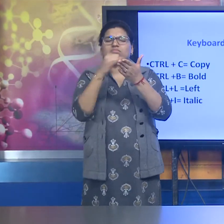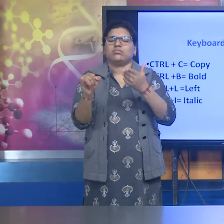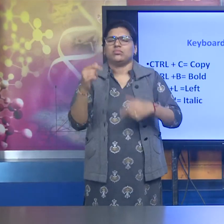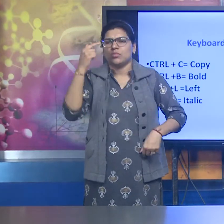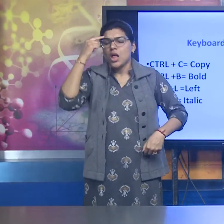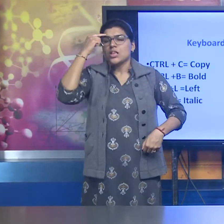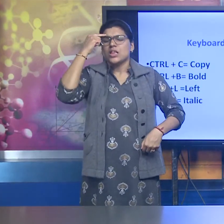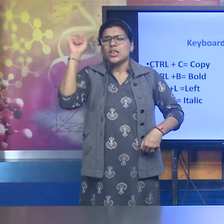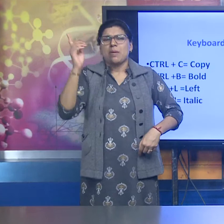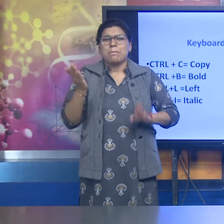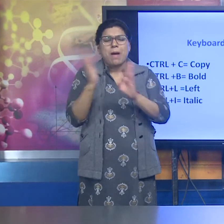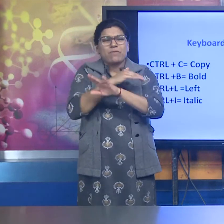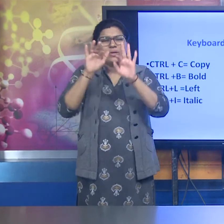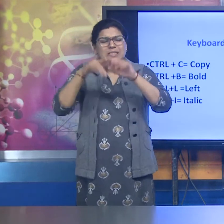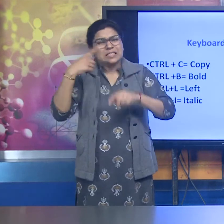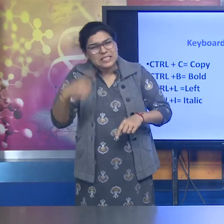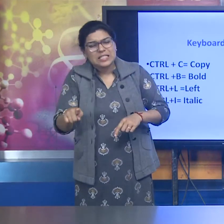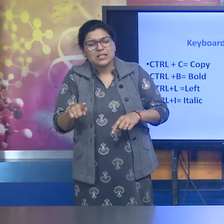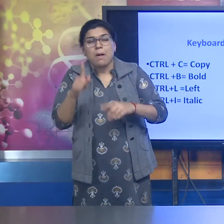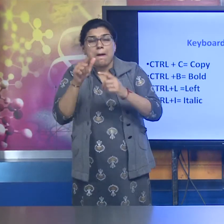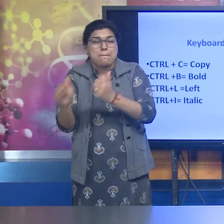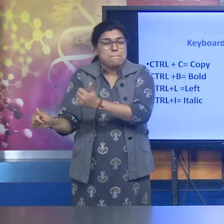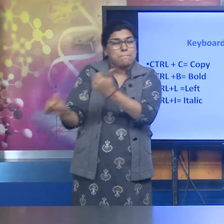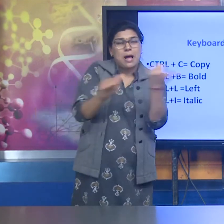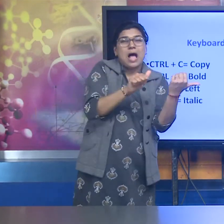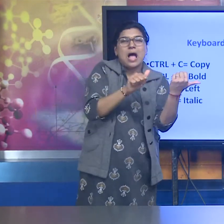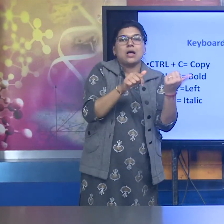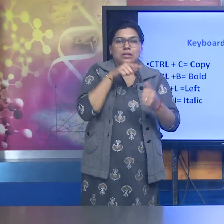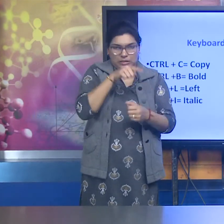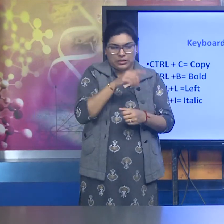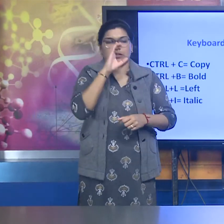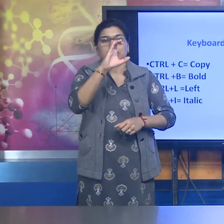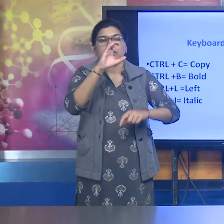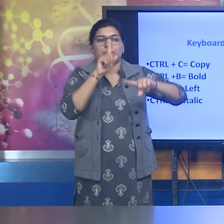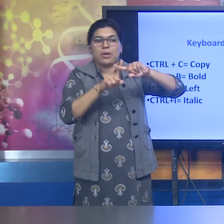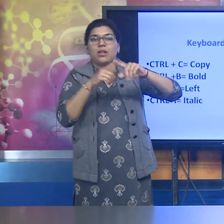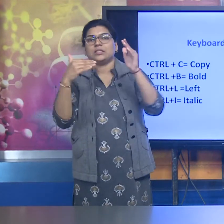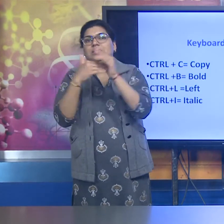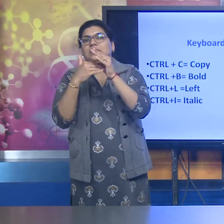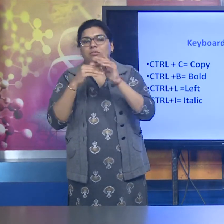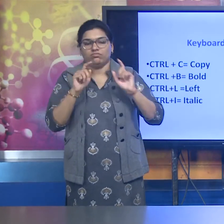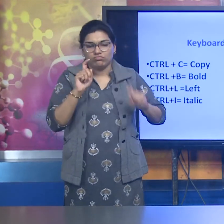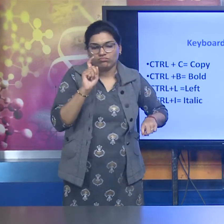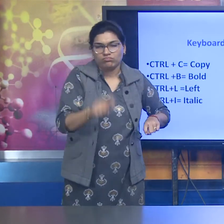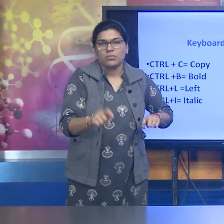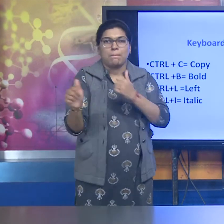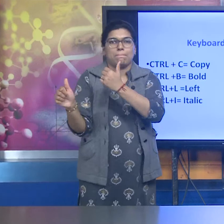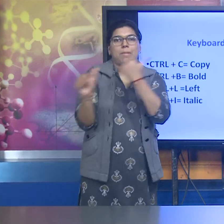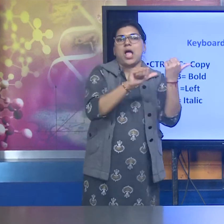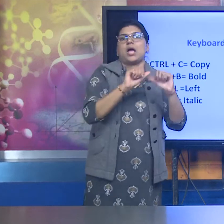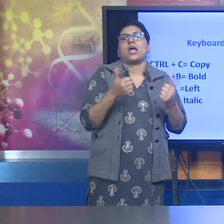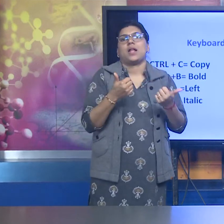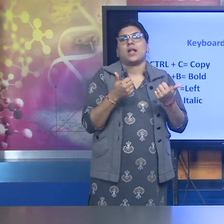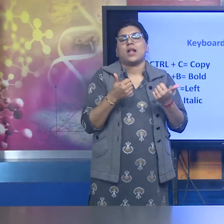plus Z, that is undo.